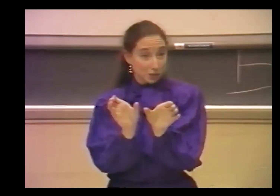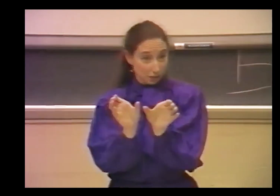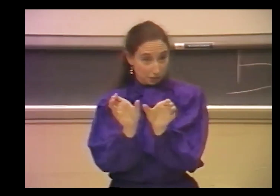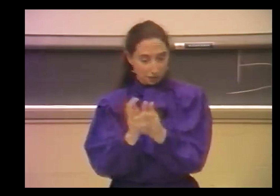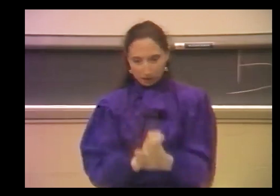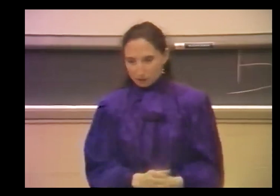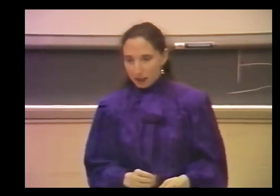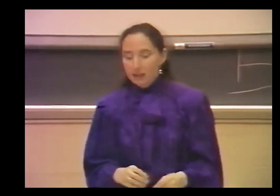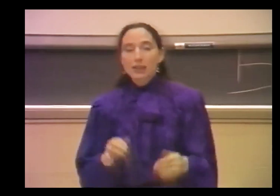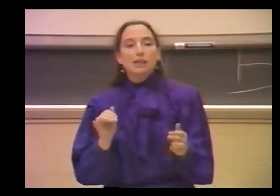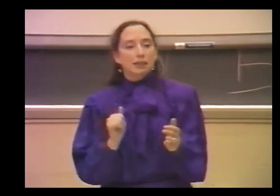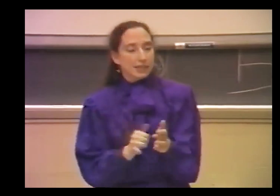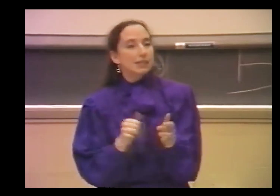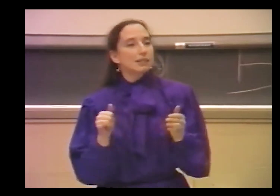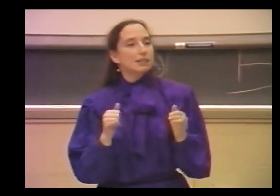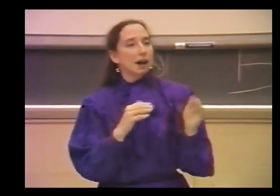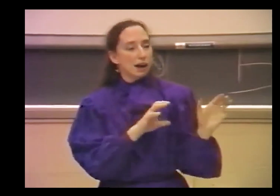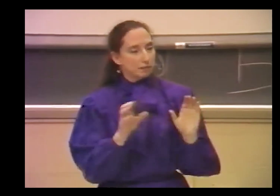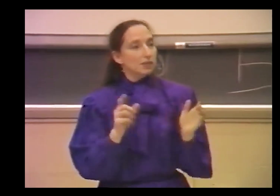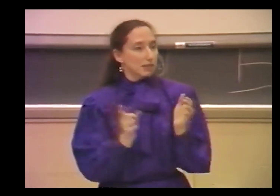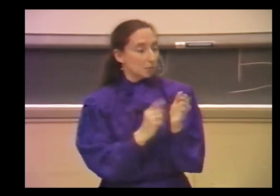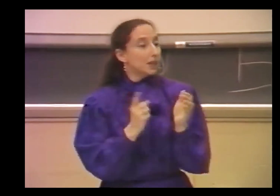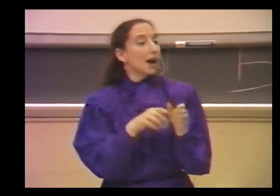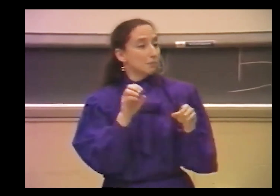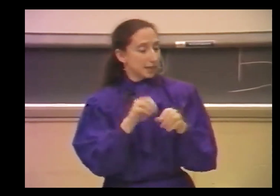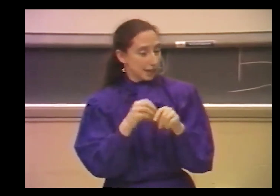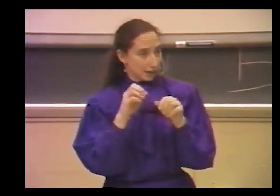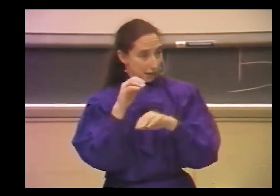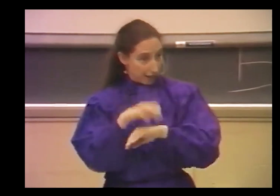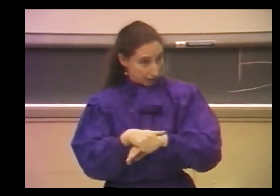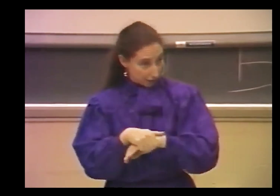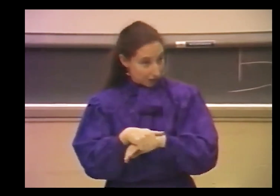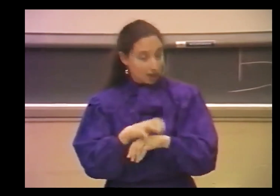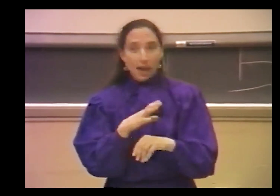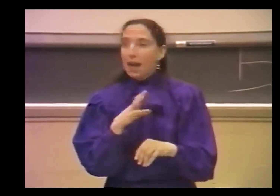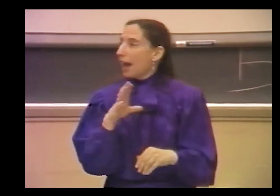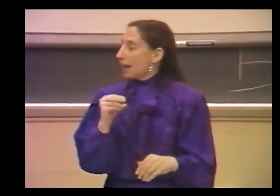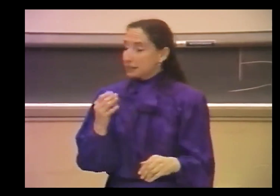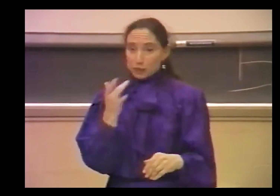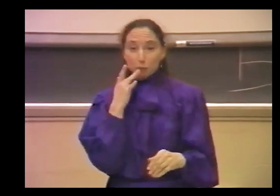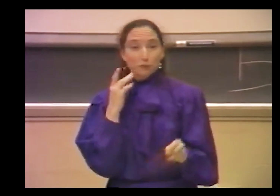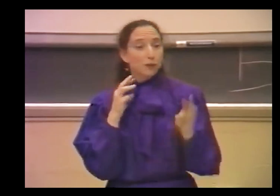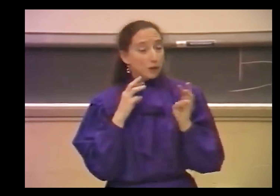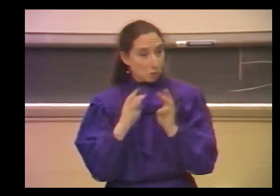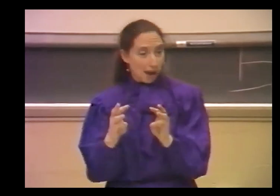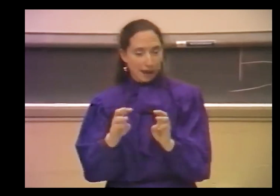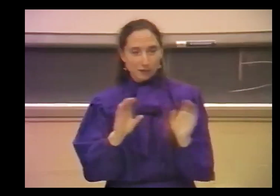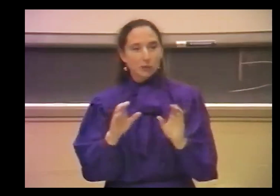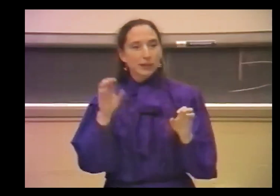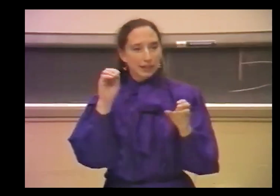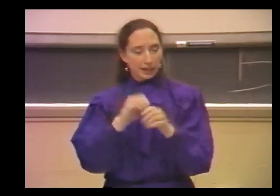Juxtaposition. Okay. This is done sometimes in English, and it's the preferred way of doing it